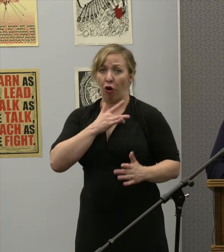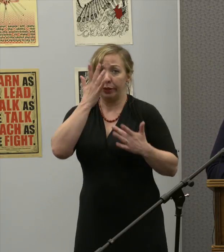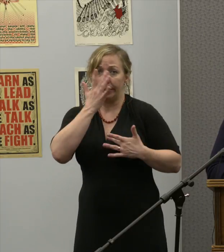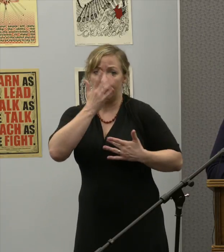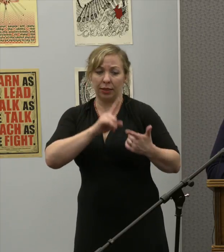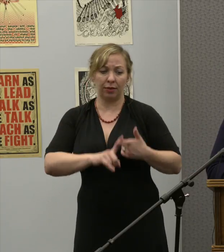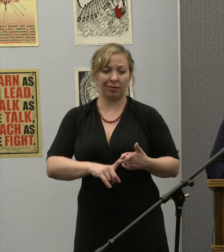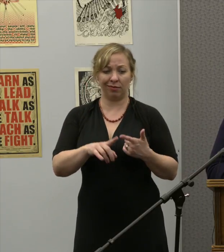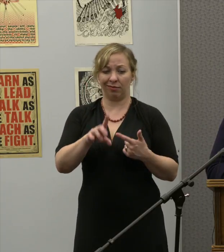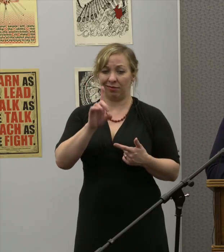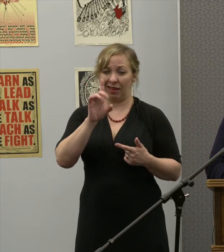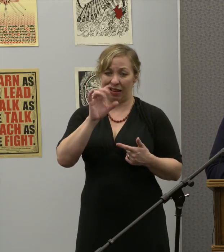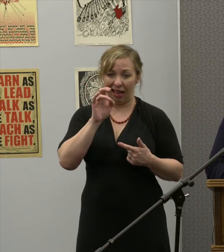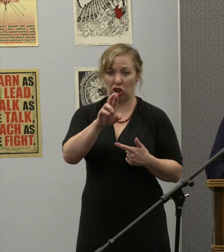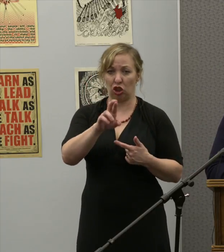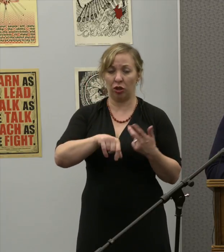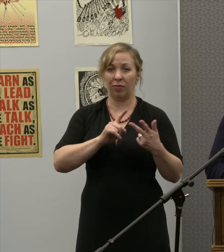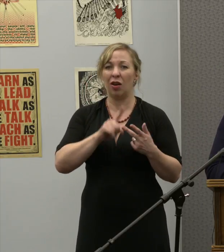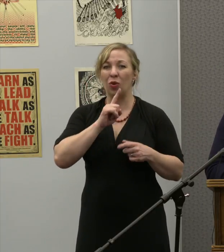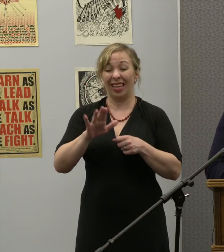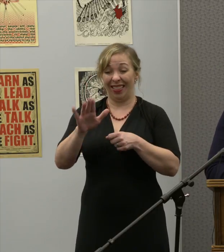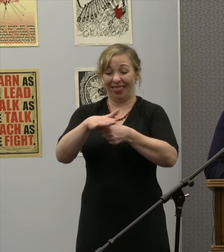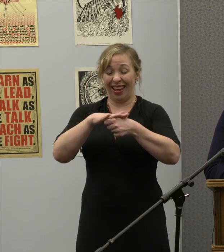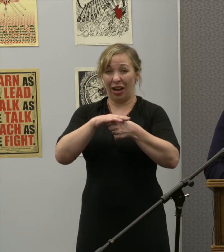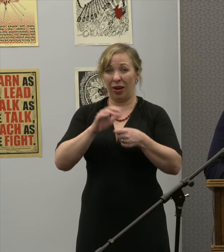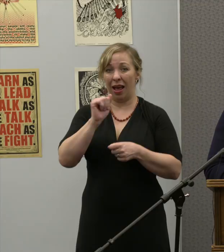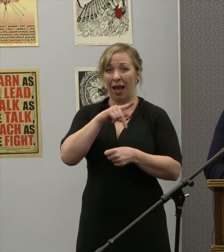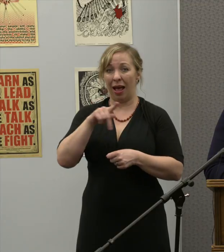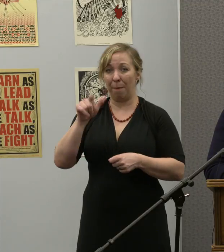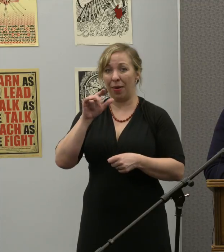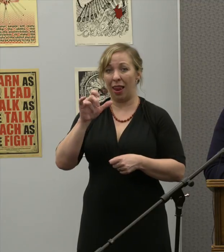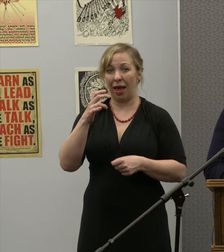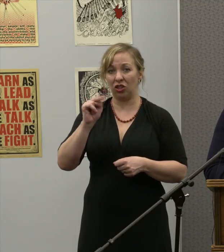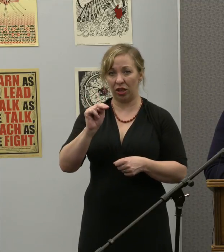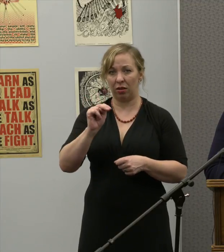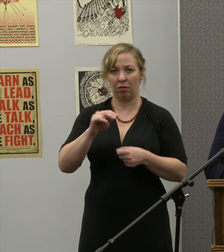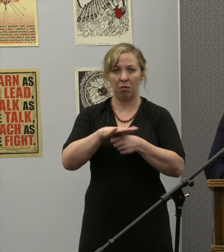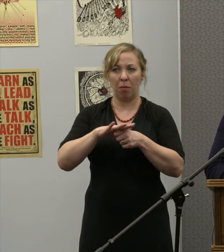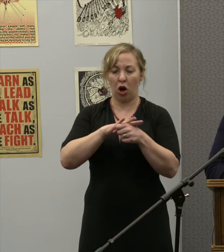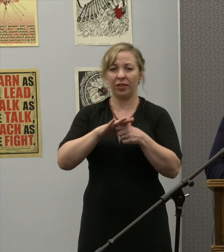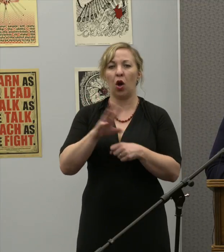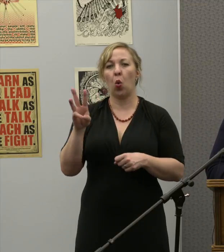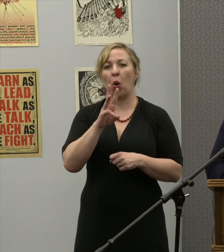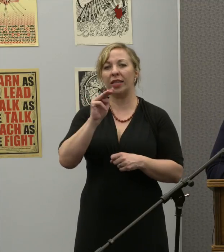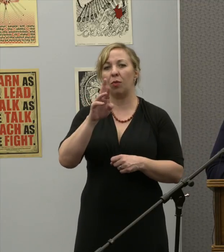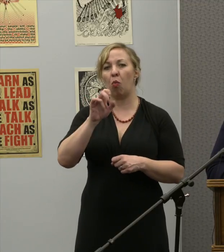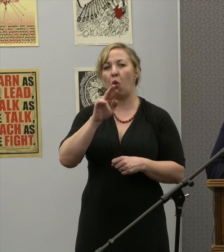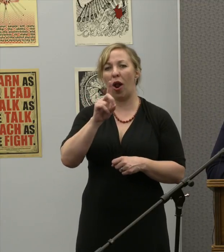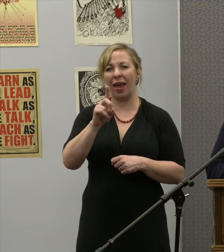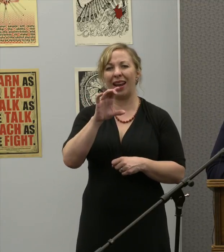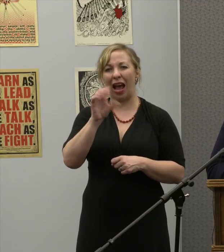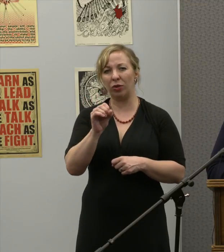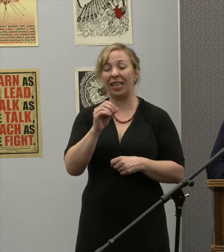cancer. And it's actually the Appalachian areas of Pennsylvania. I grew up in Westmoreland County, which is part of that section. It's